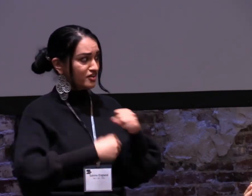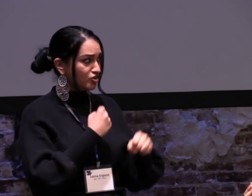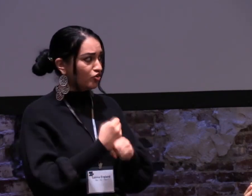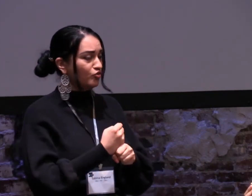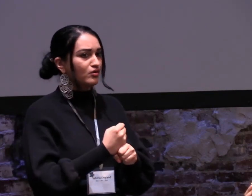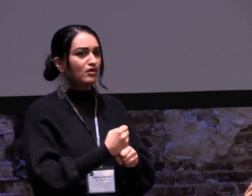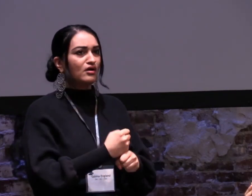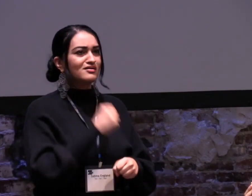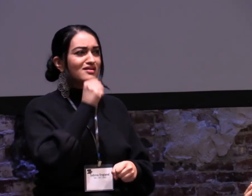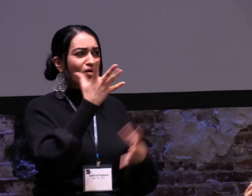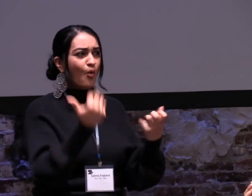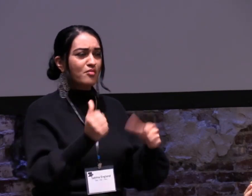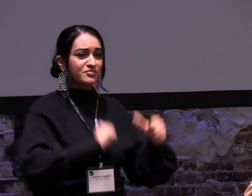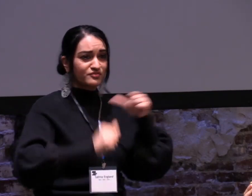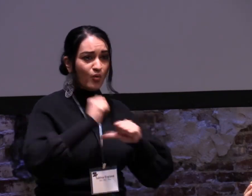grief-stricken.